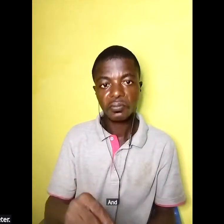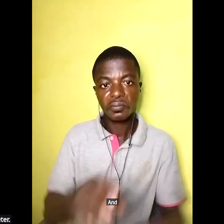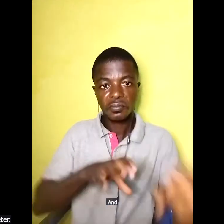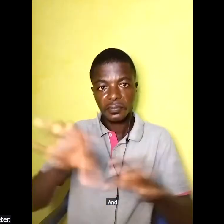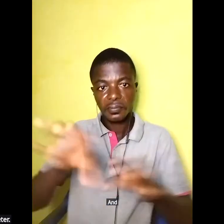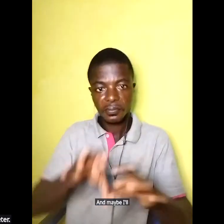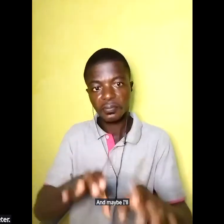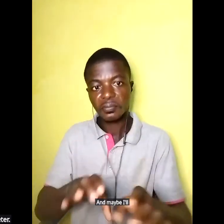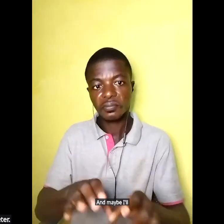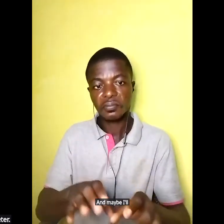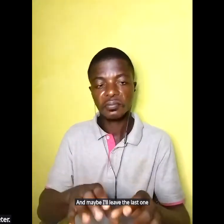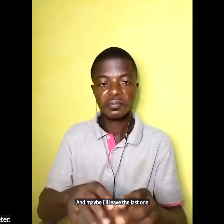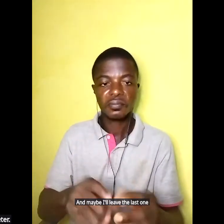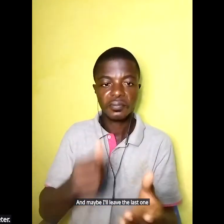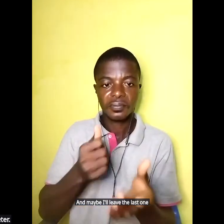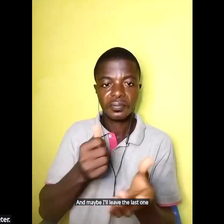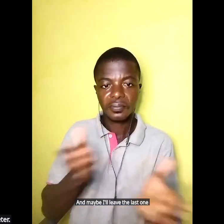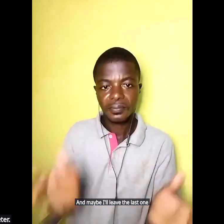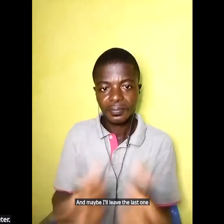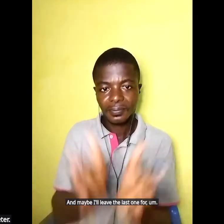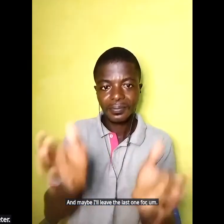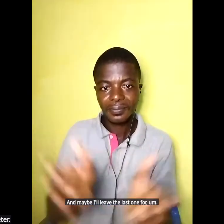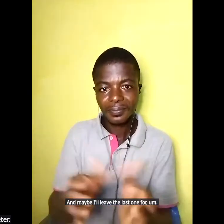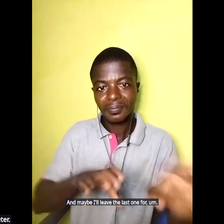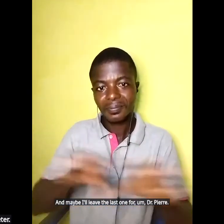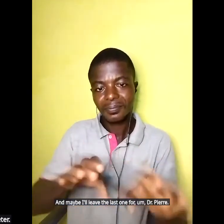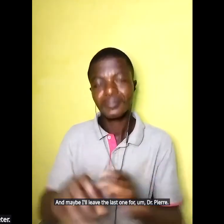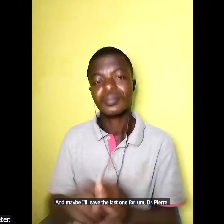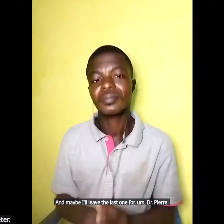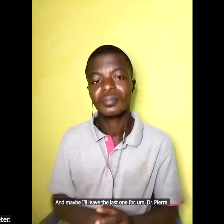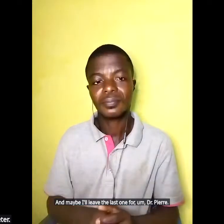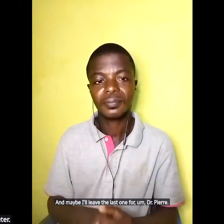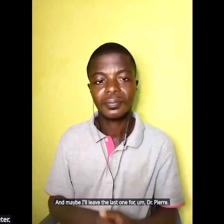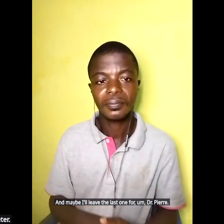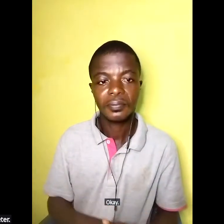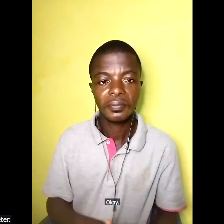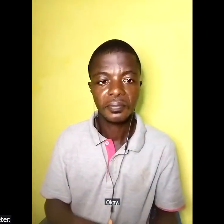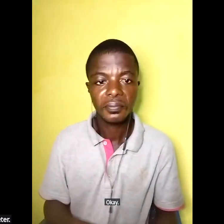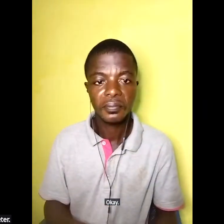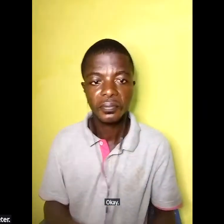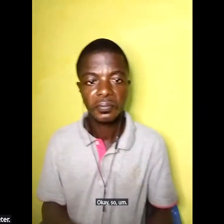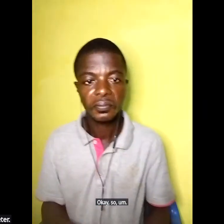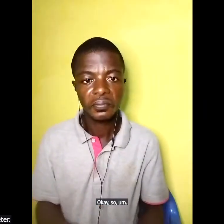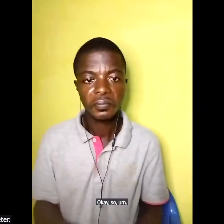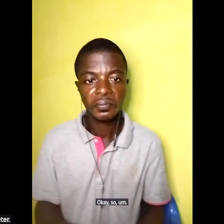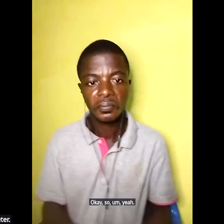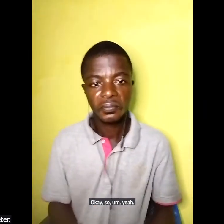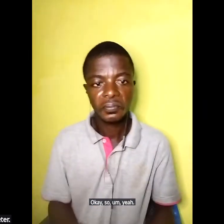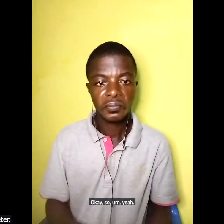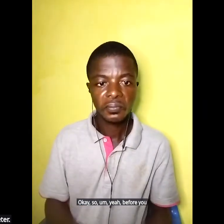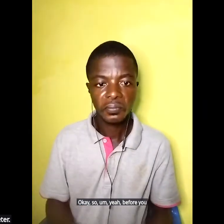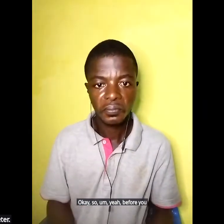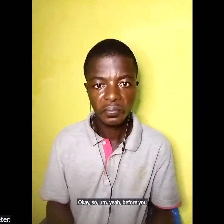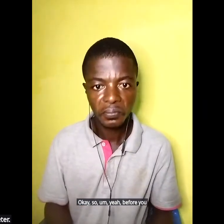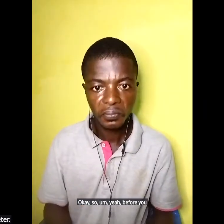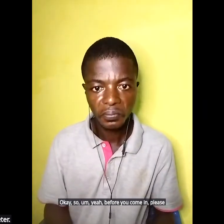maybe I'll leave the last one for Dr. Pierre. Okay, so yeah, before you come in,